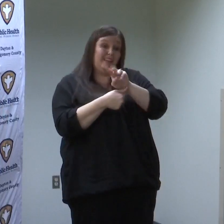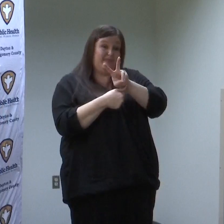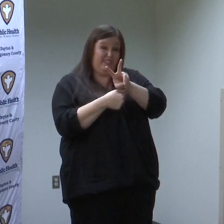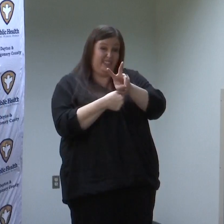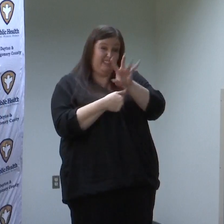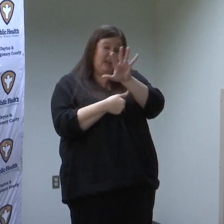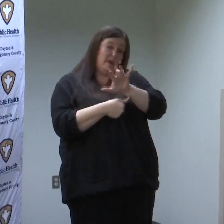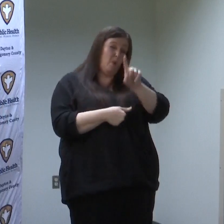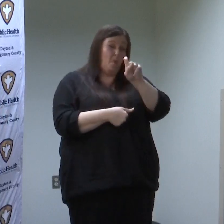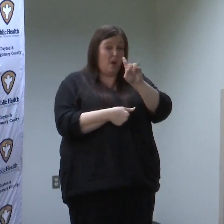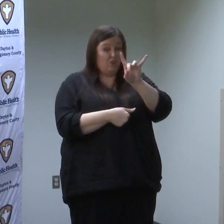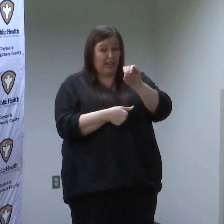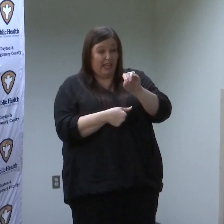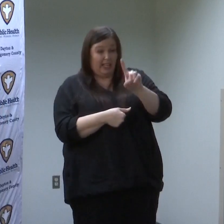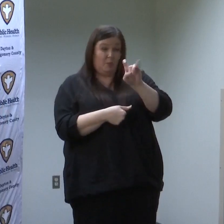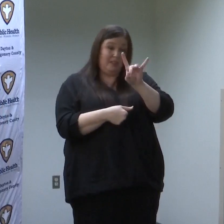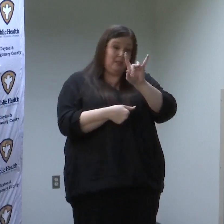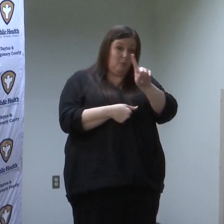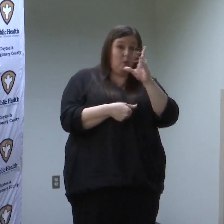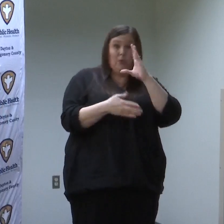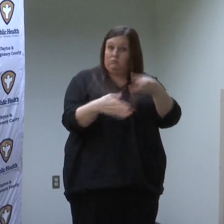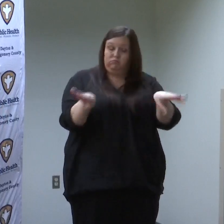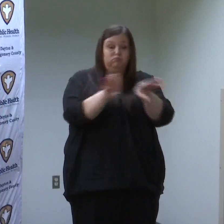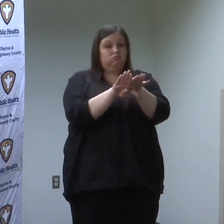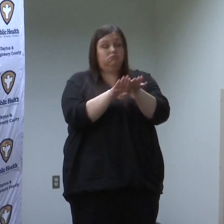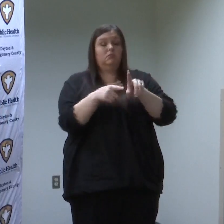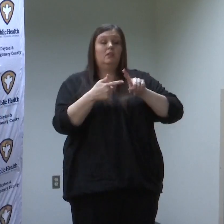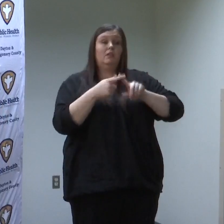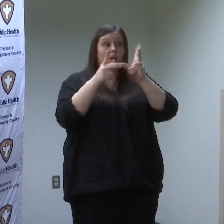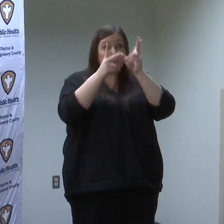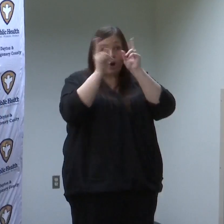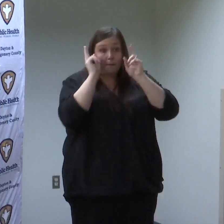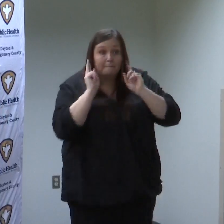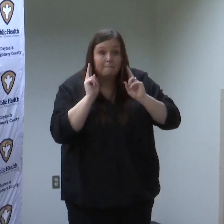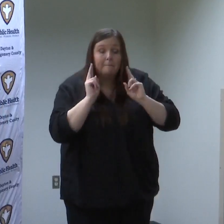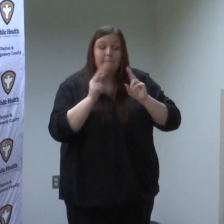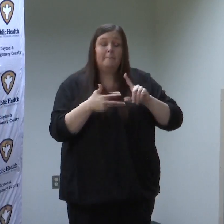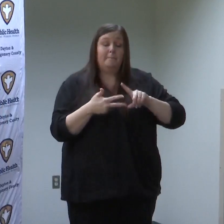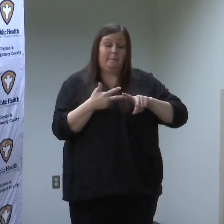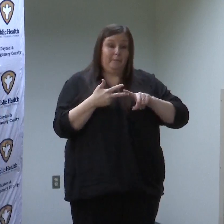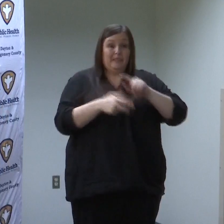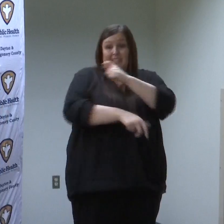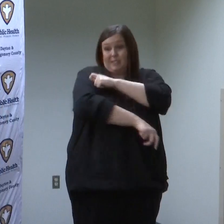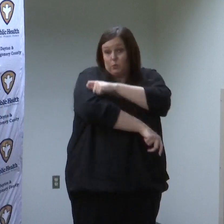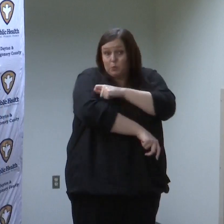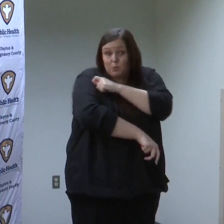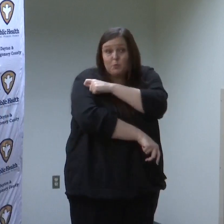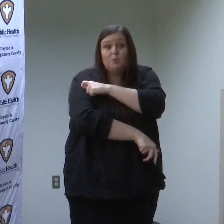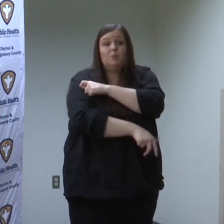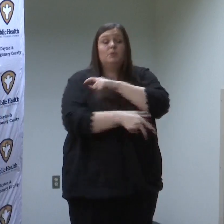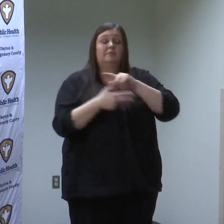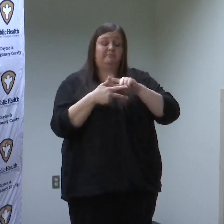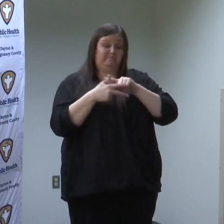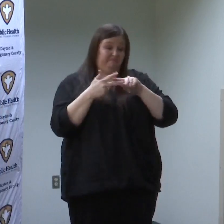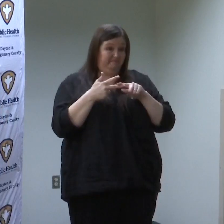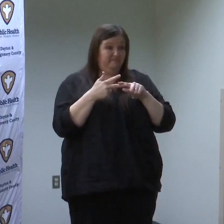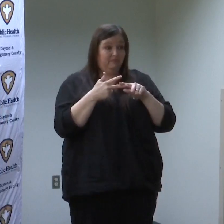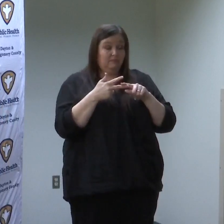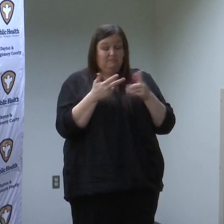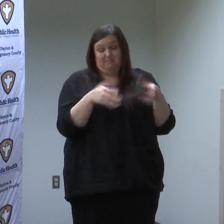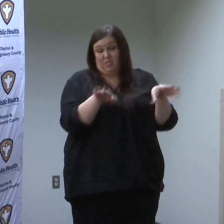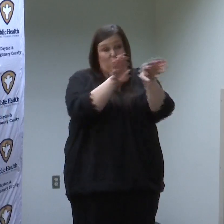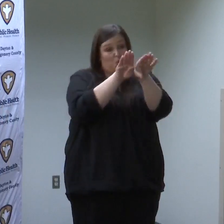approximately 180, 181 will close. Barbershops, salons, tattoo parlors. And